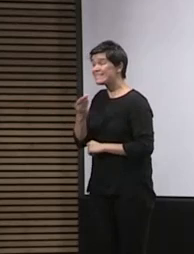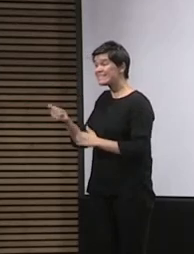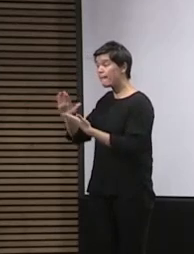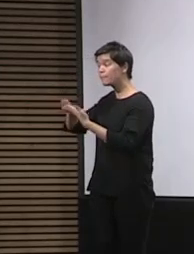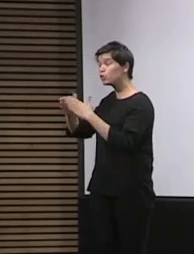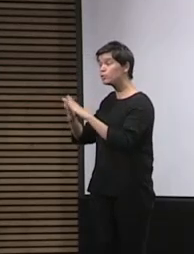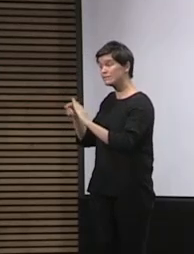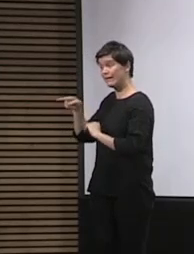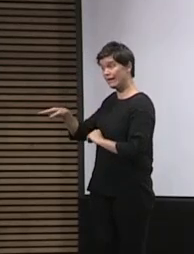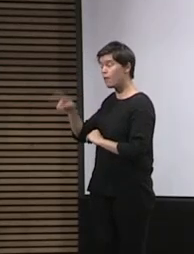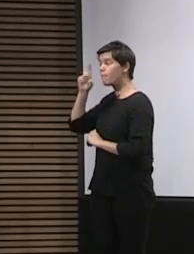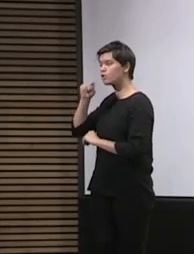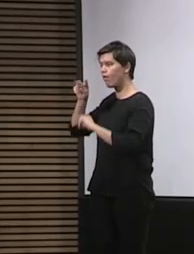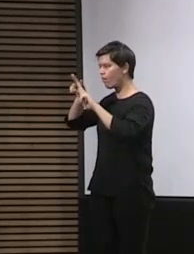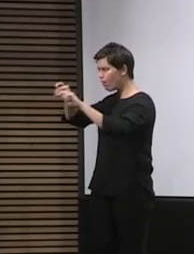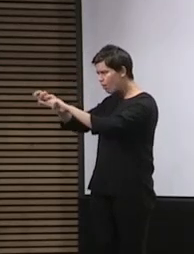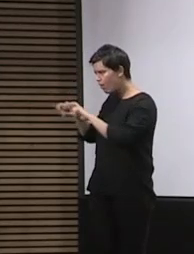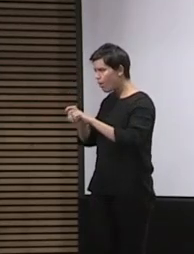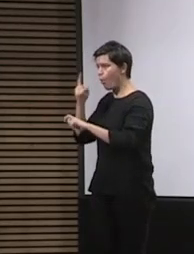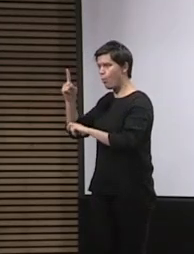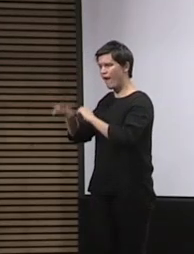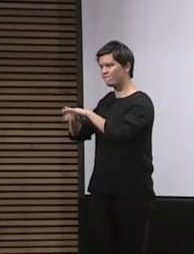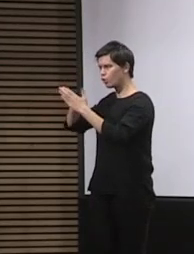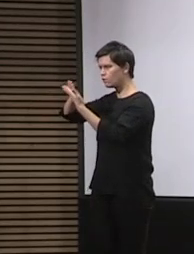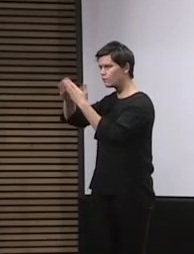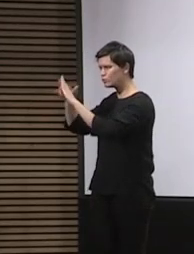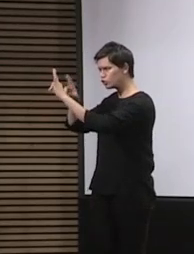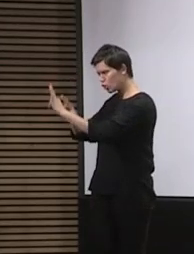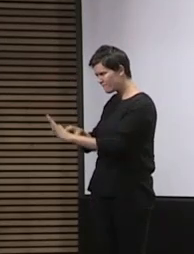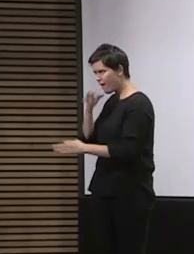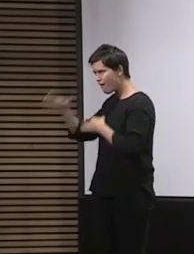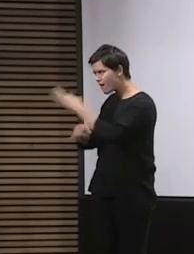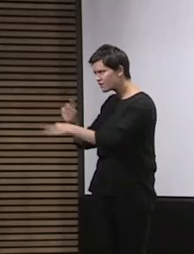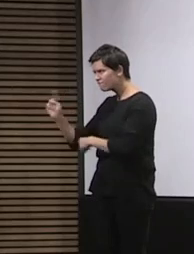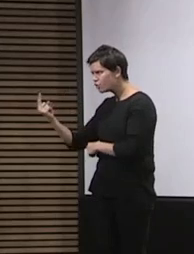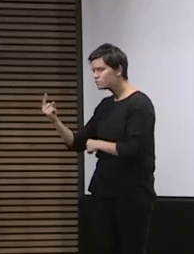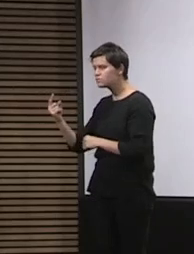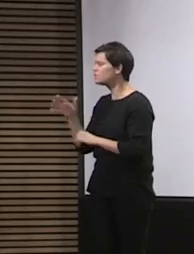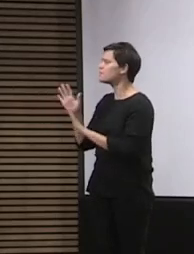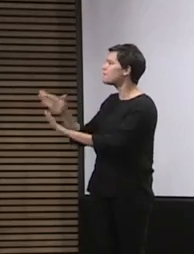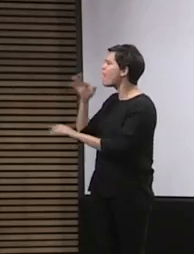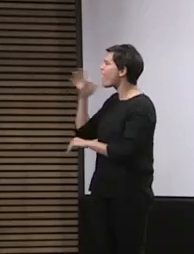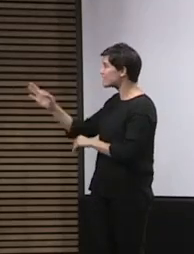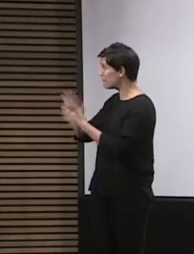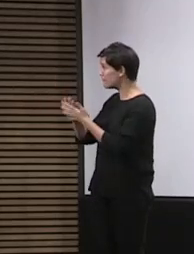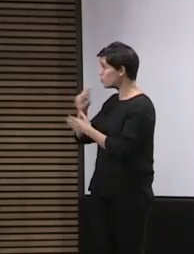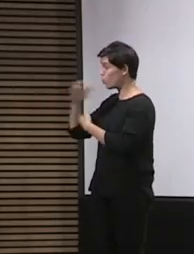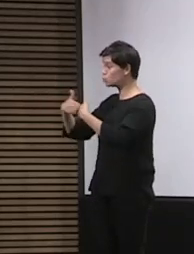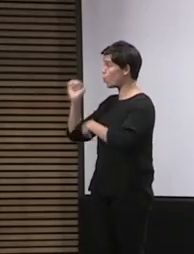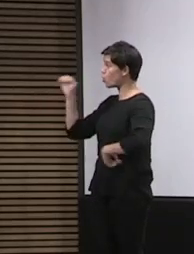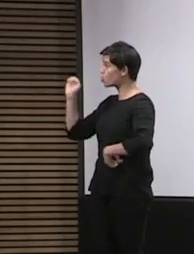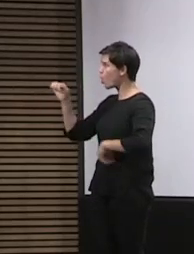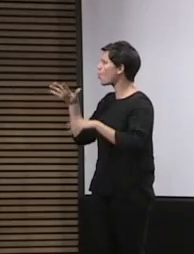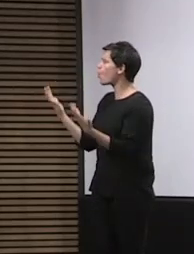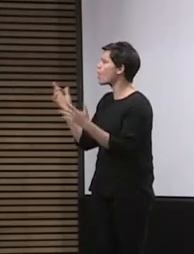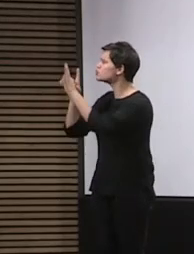could be part of that plan. Community survey, but not an outright knocking on people's doors saying you will be tested. We haven't excluded that.